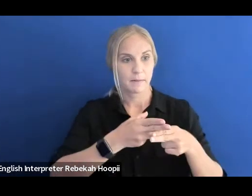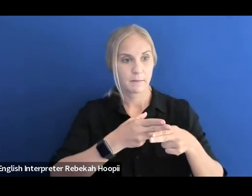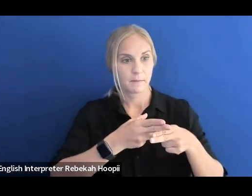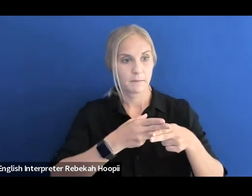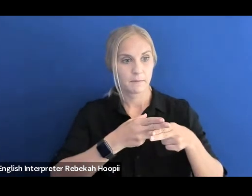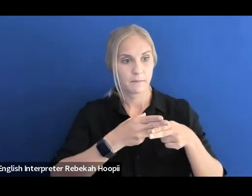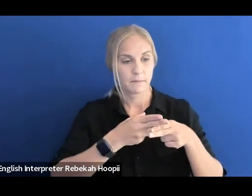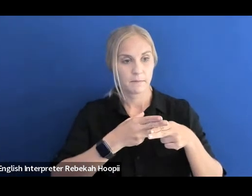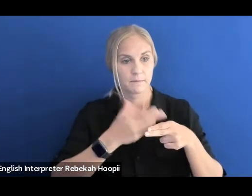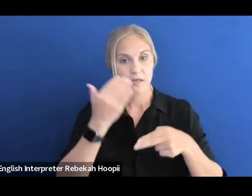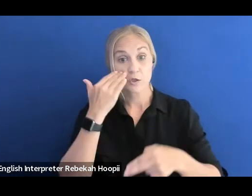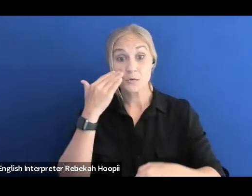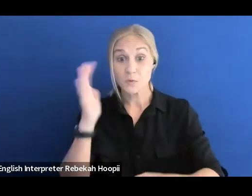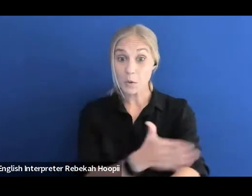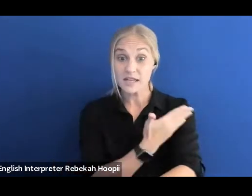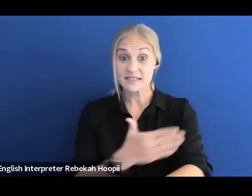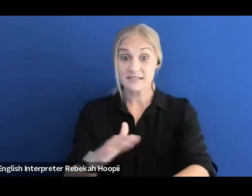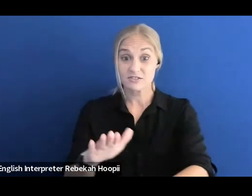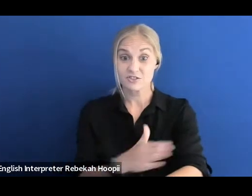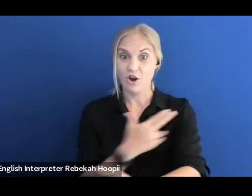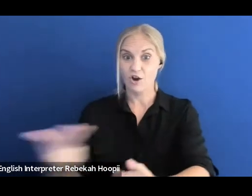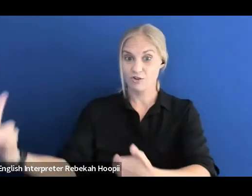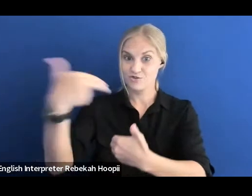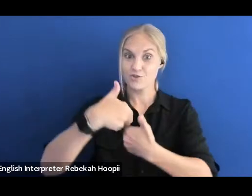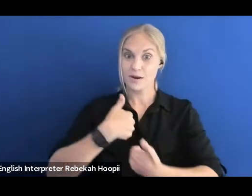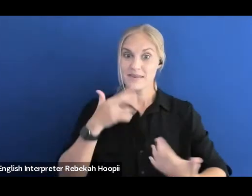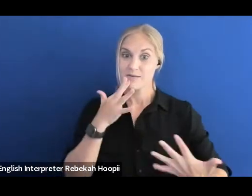guys know this song, please sing along.